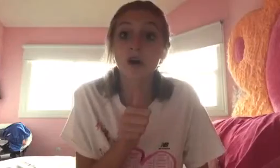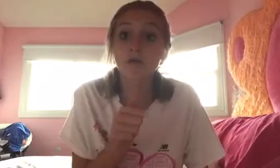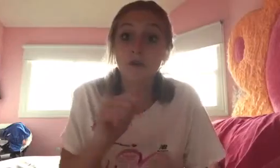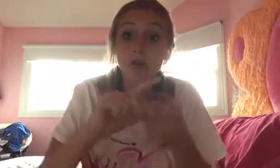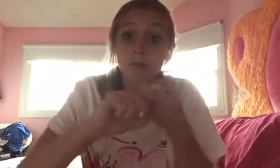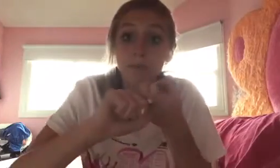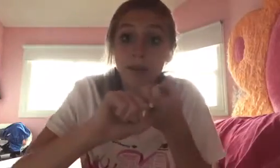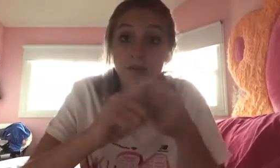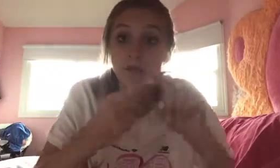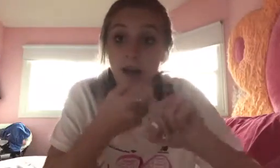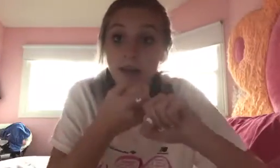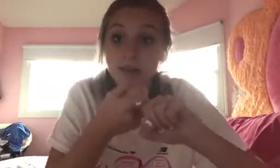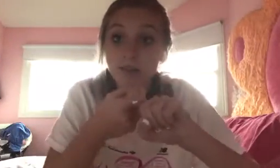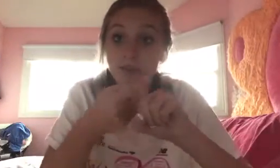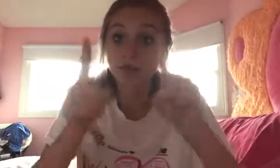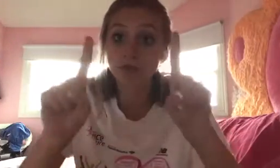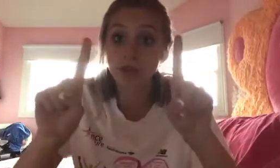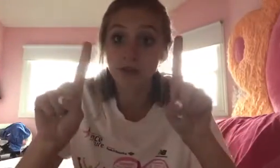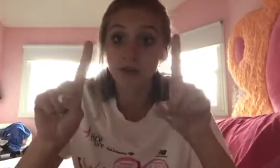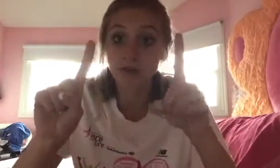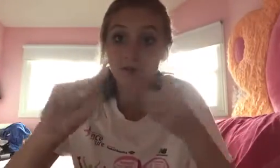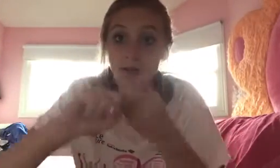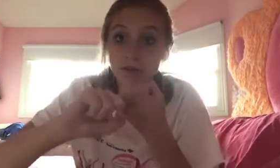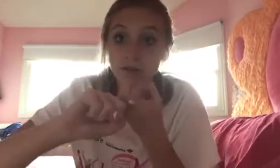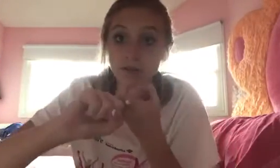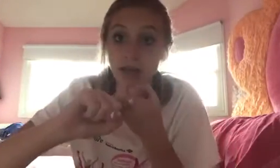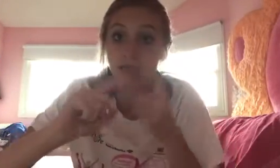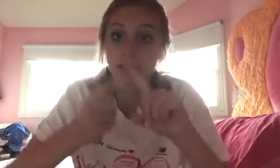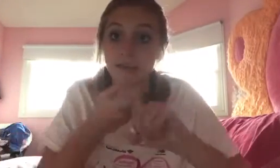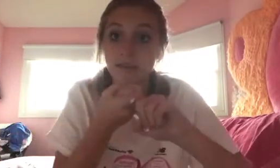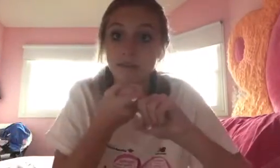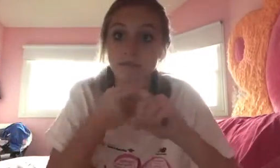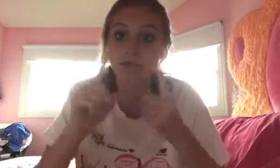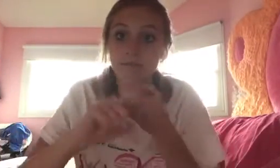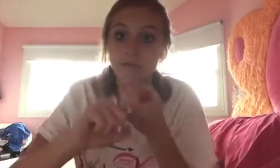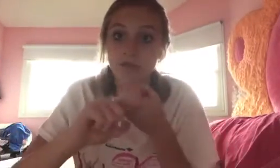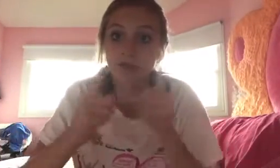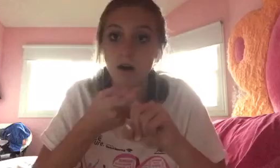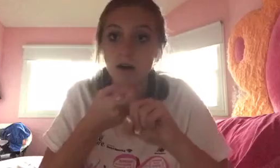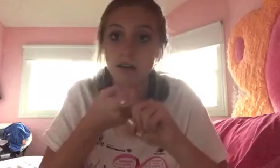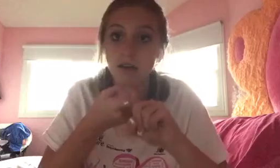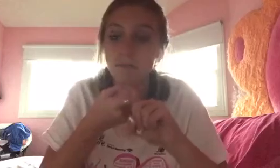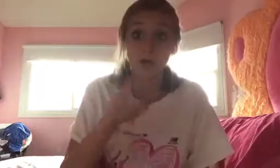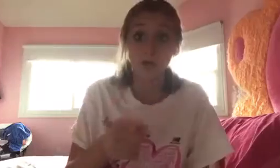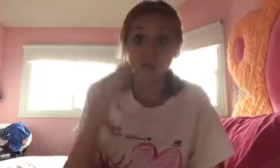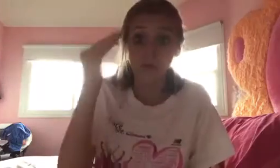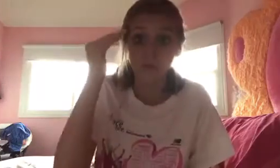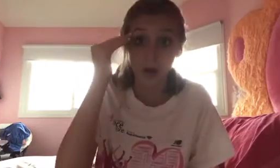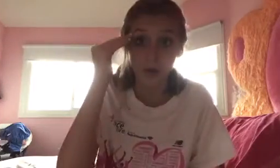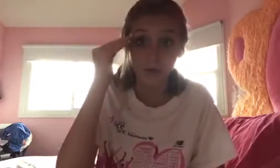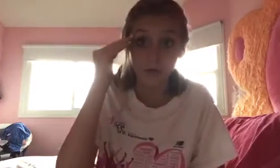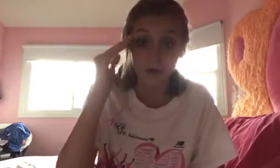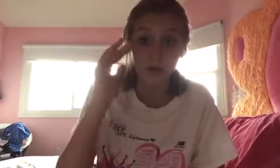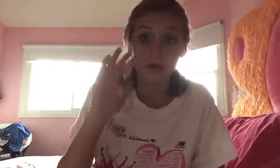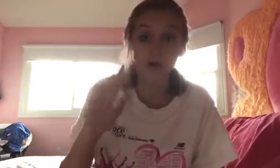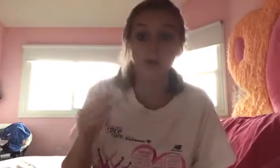don't be his friend. You take your first fingers and interlock them. You know you're